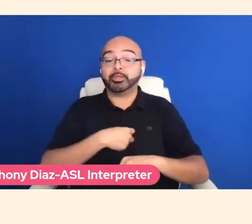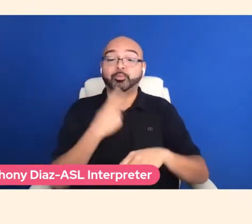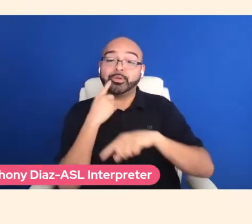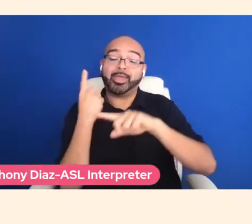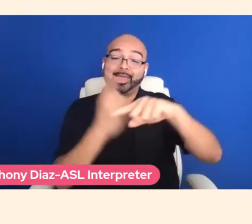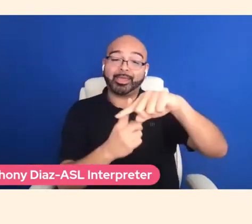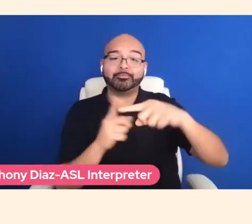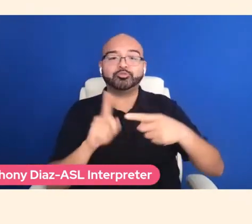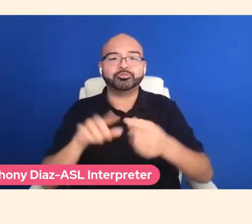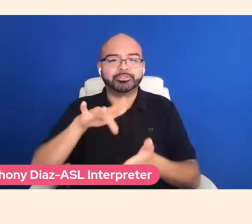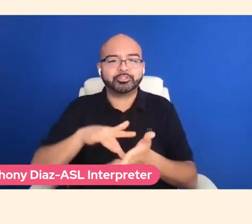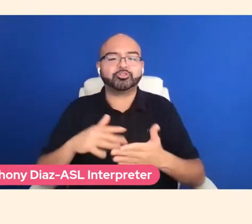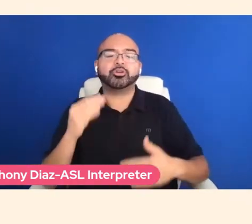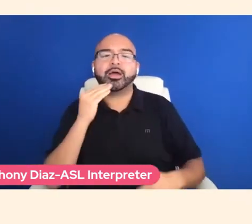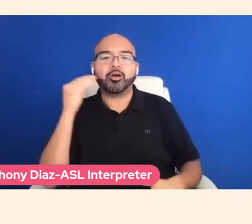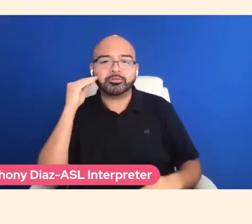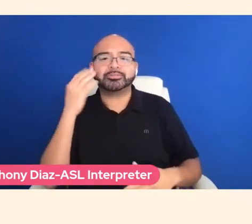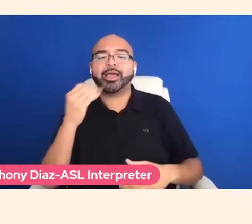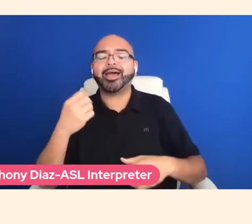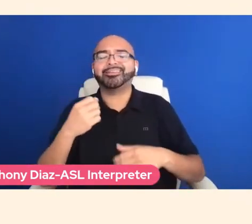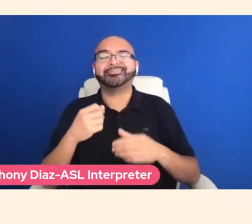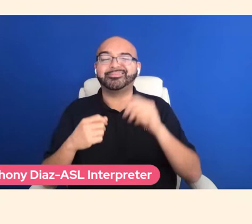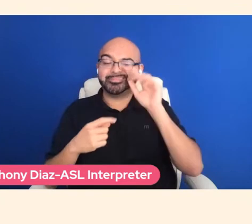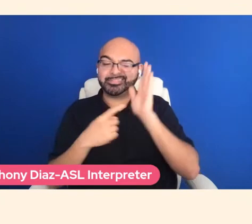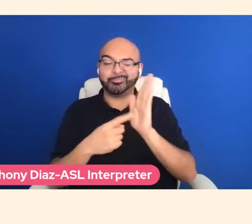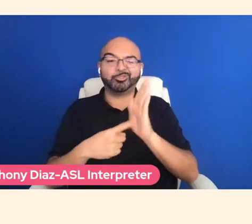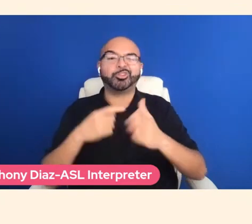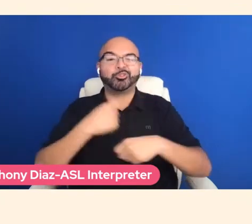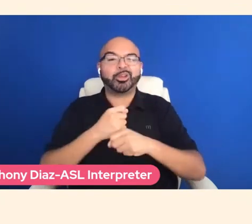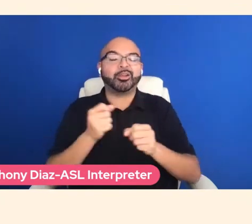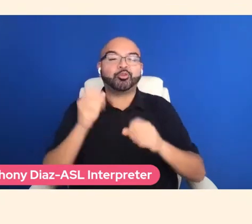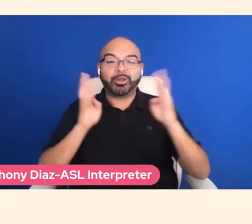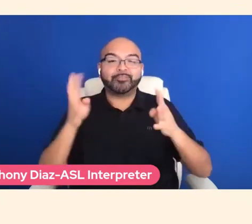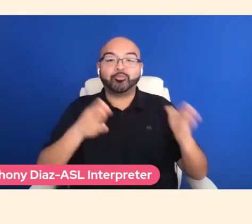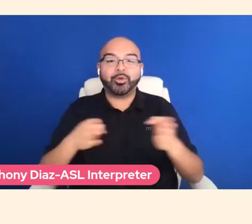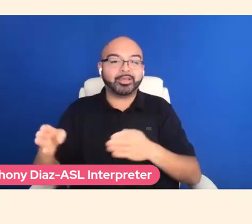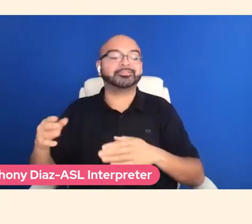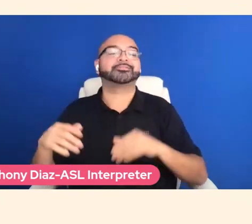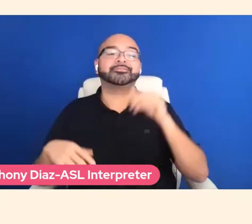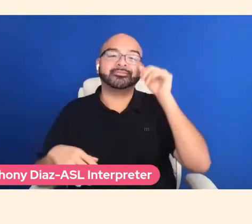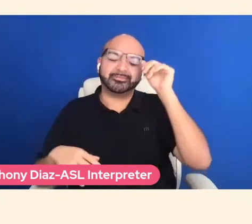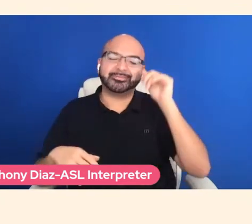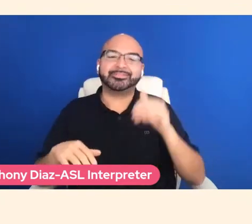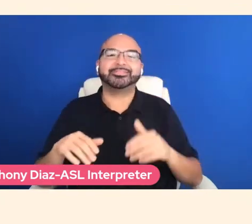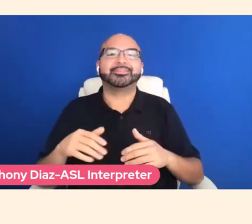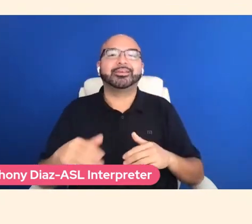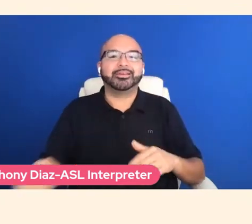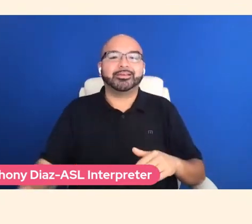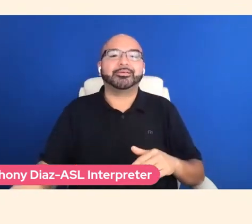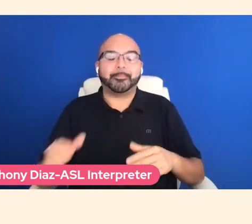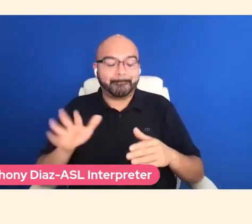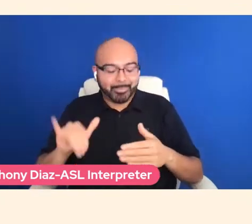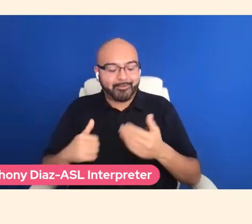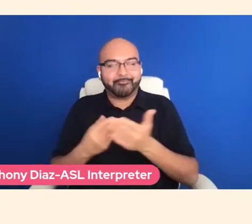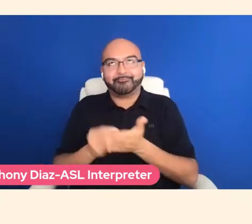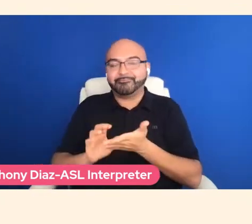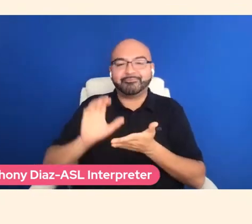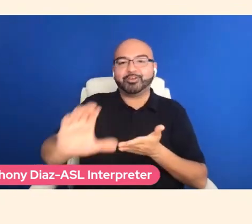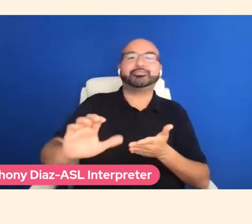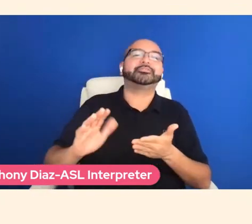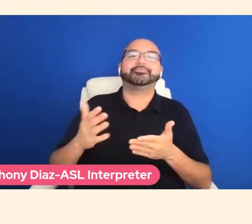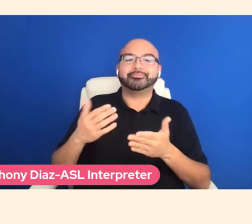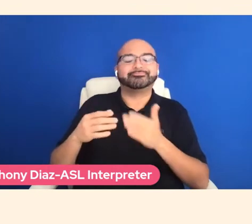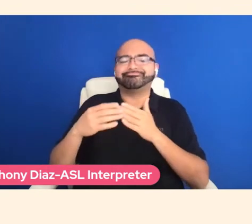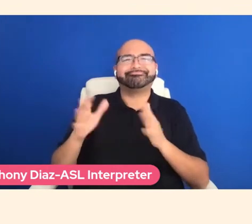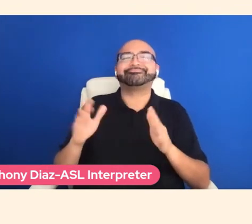care to illustrate the creative ways the needs of our community can be met by housing developers, funders, and community